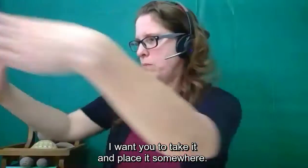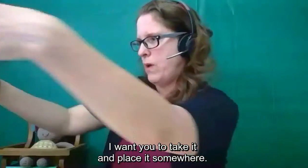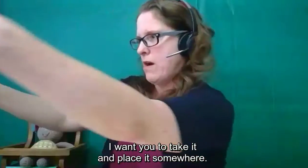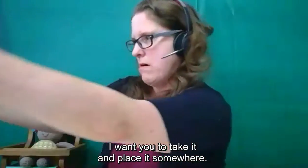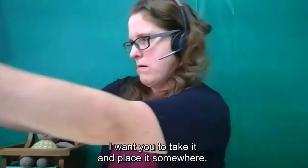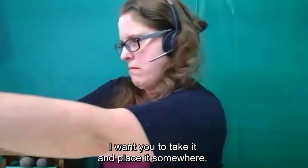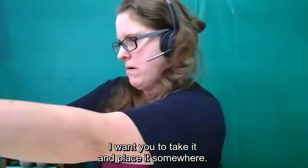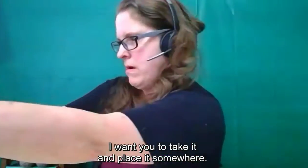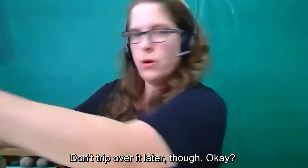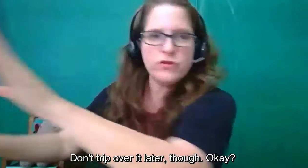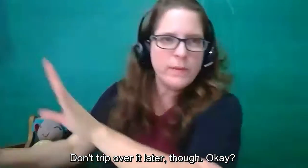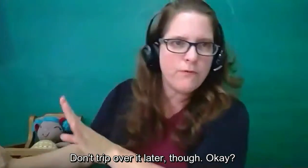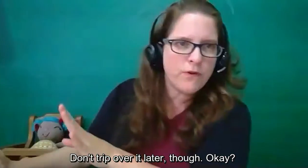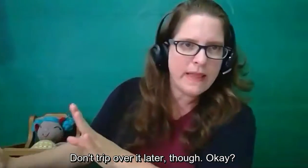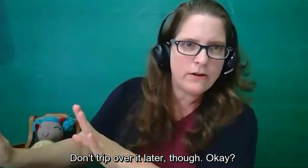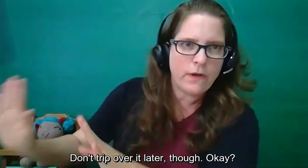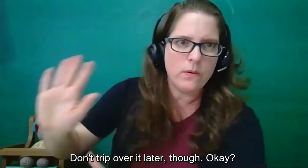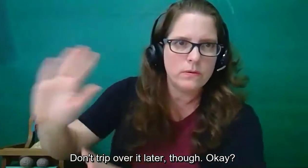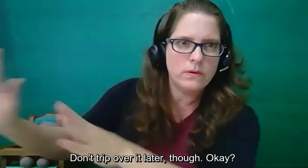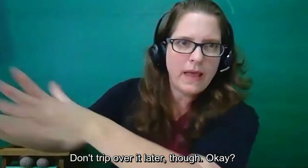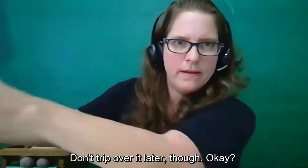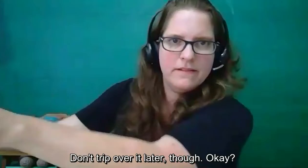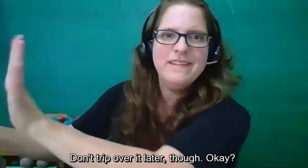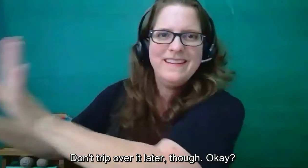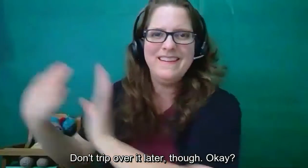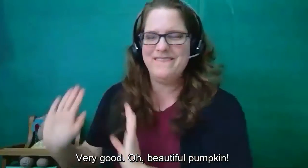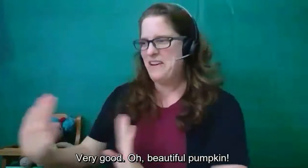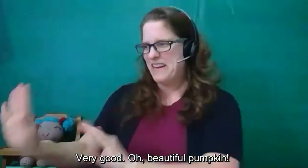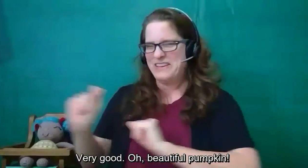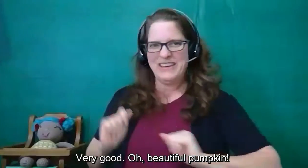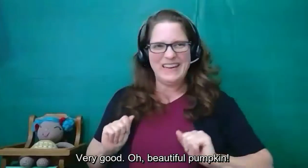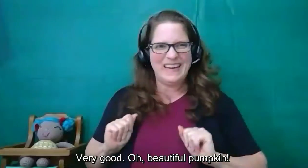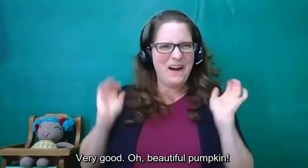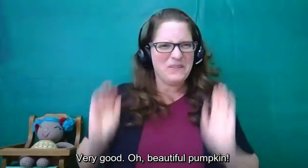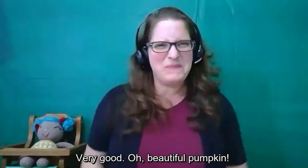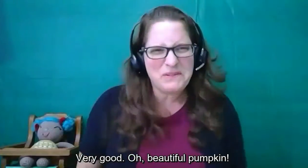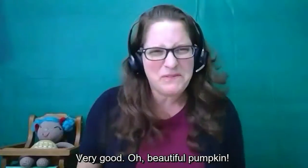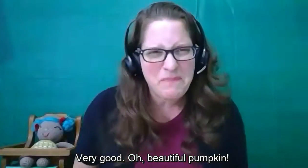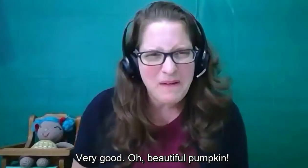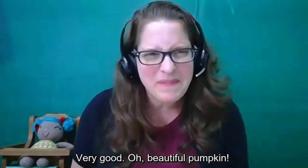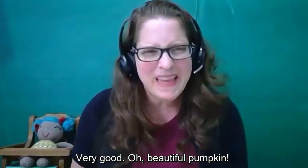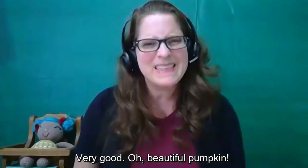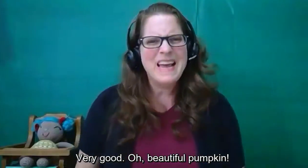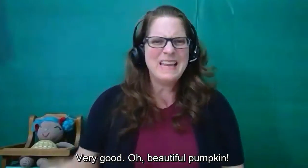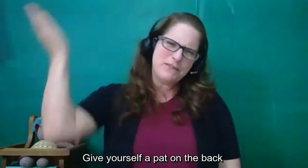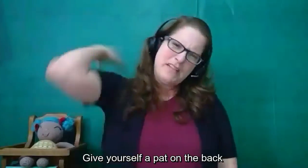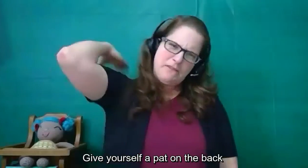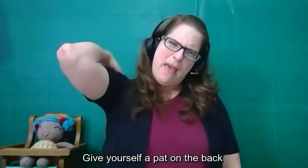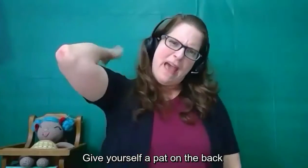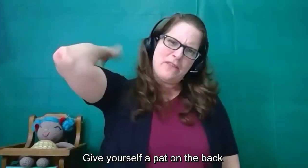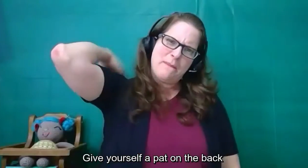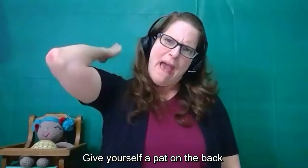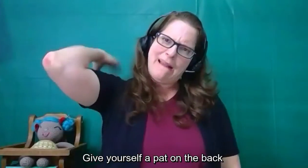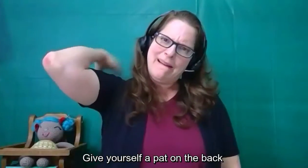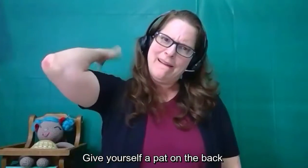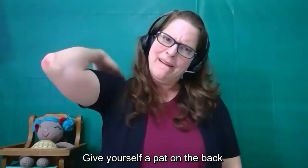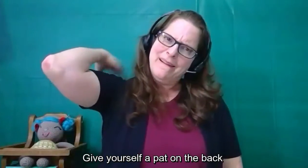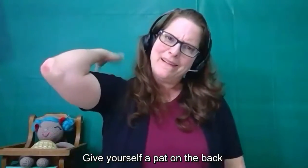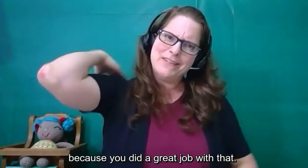somewhere. Don't trip over it later, though. Okay. Very good. Oh, beautiful pumpkins. Give yourself a pat on the back because you did